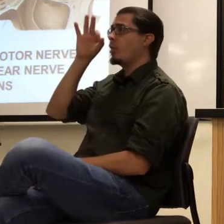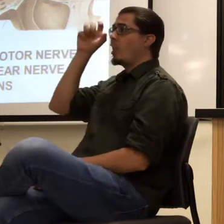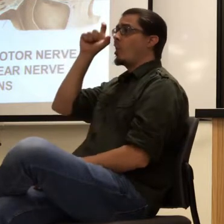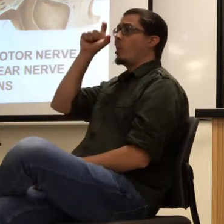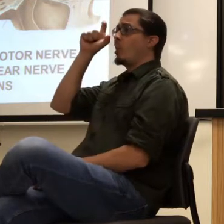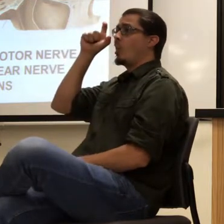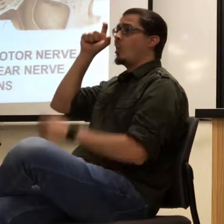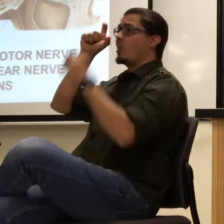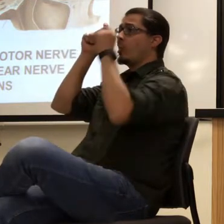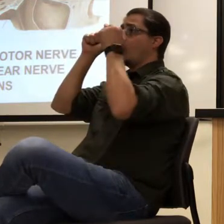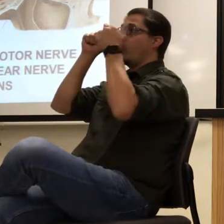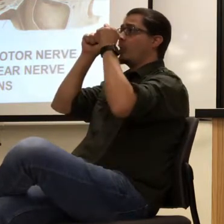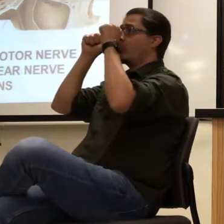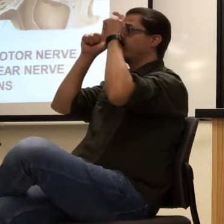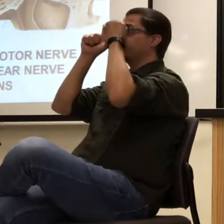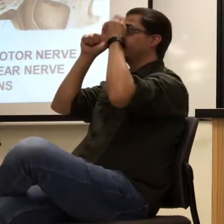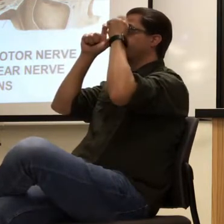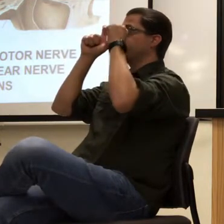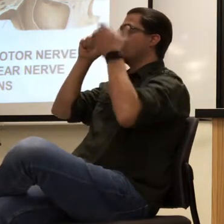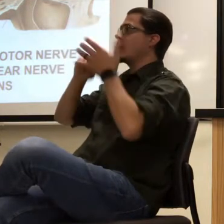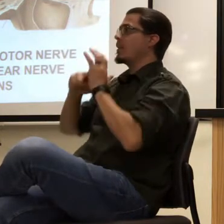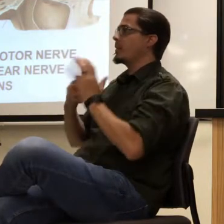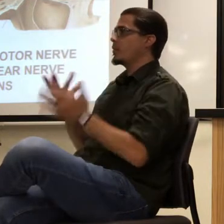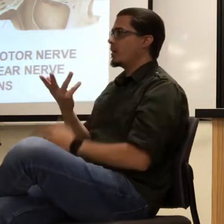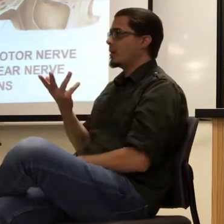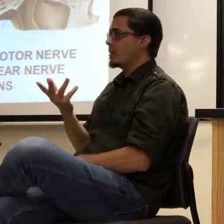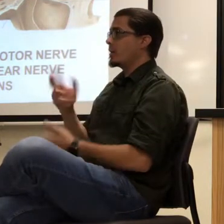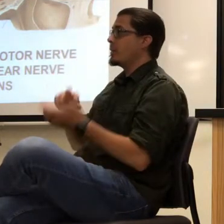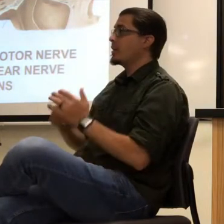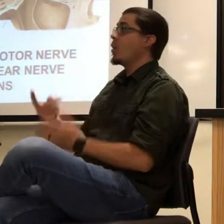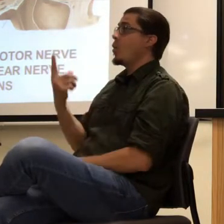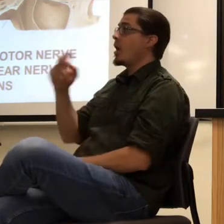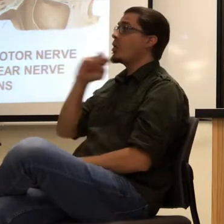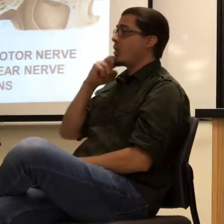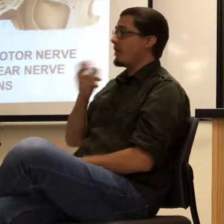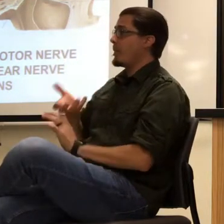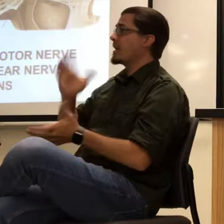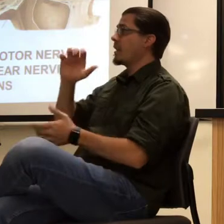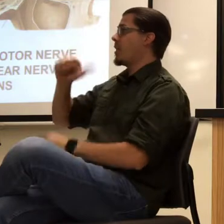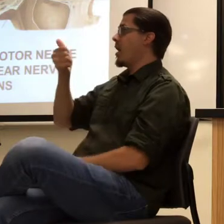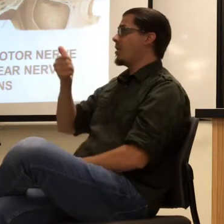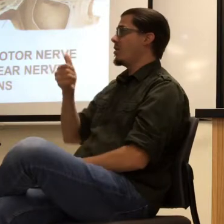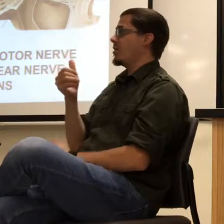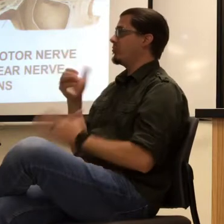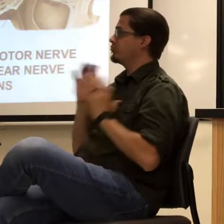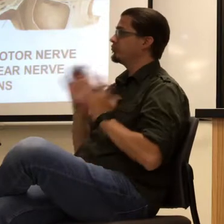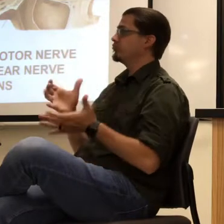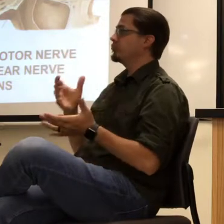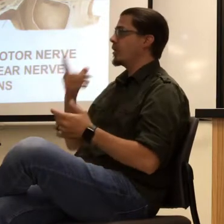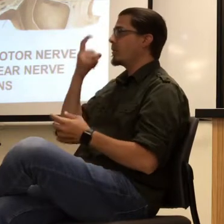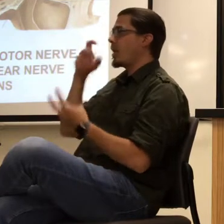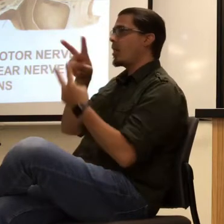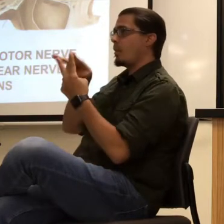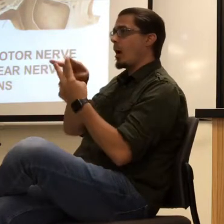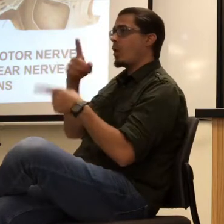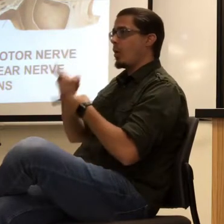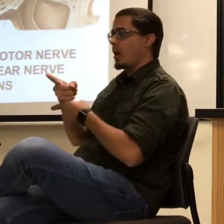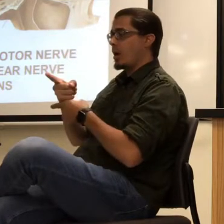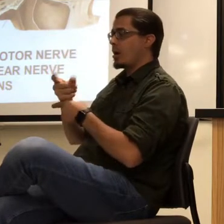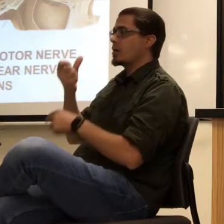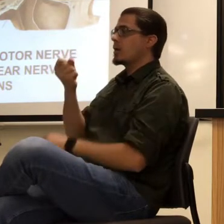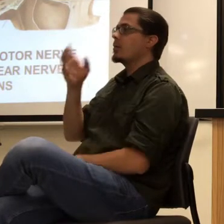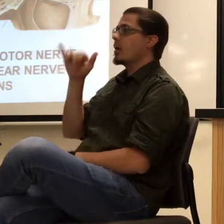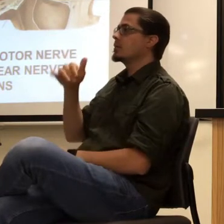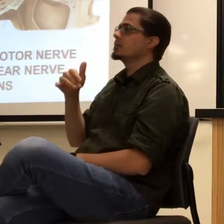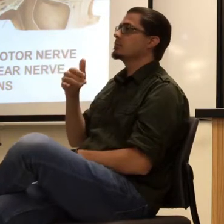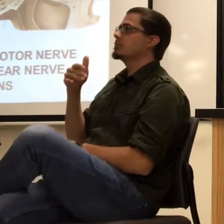dilated and the other one isn't? What does that mean? It means one of the nerves is messed up and the other one isn't, because aren't they a pair? Yeah, so